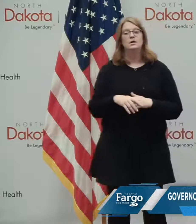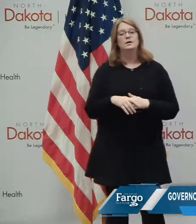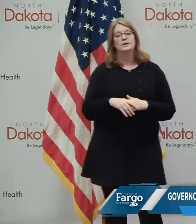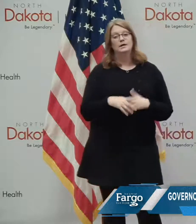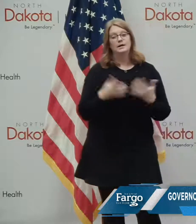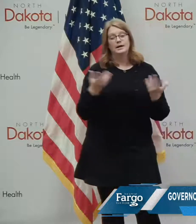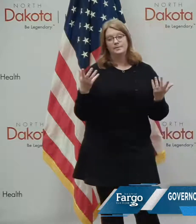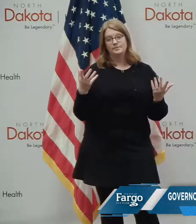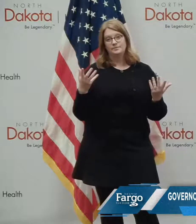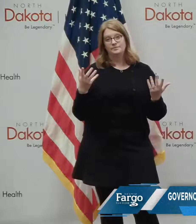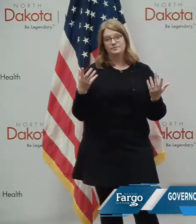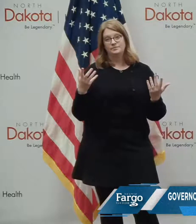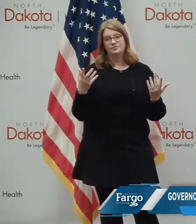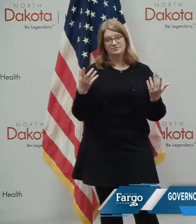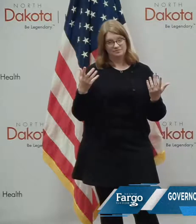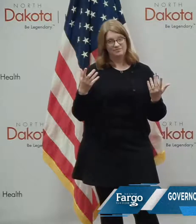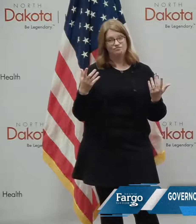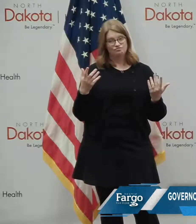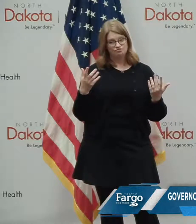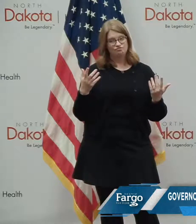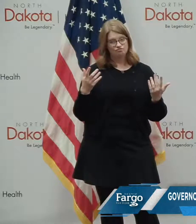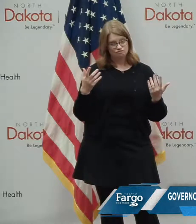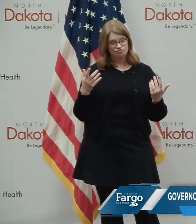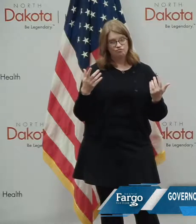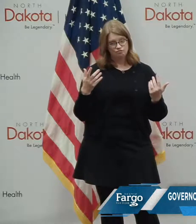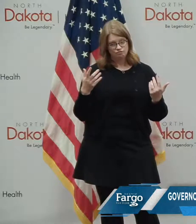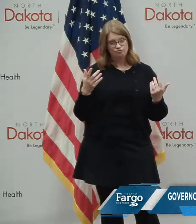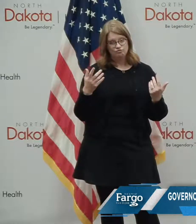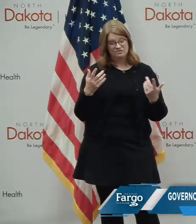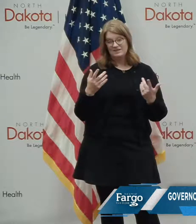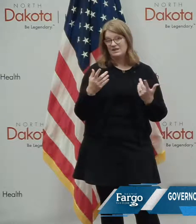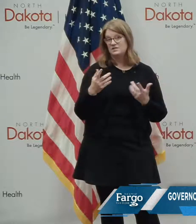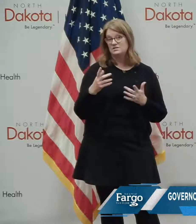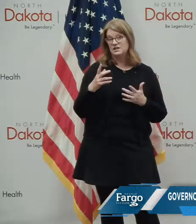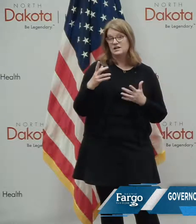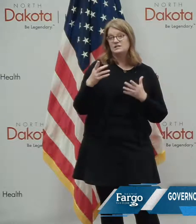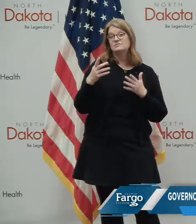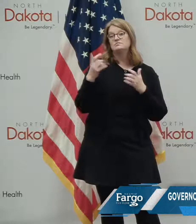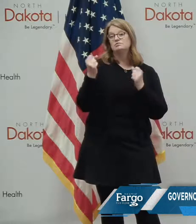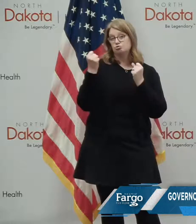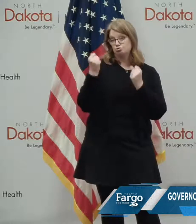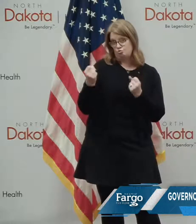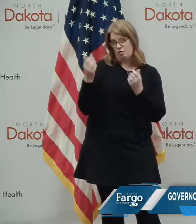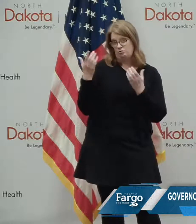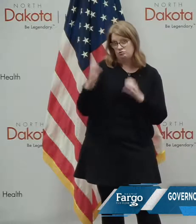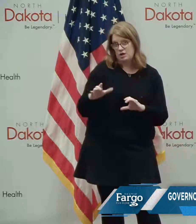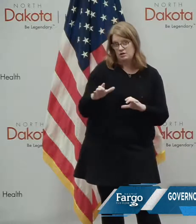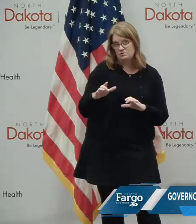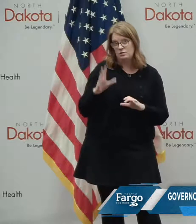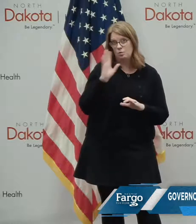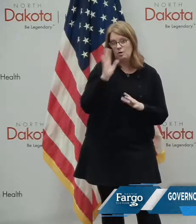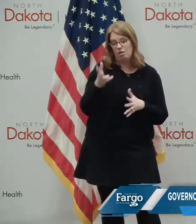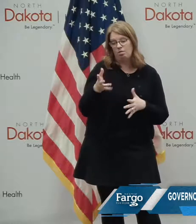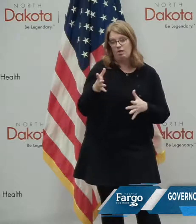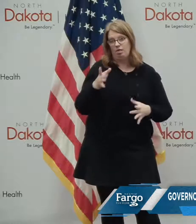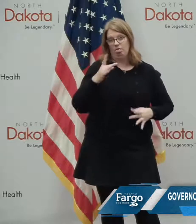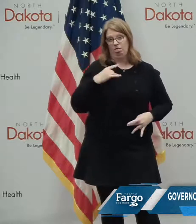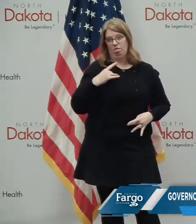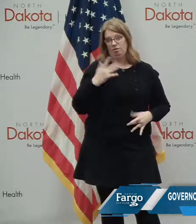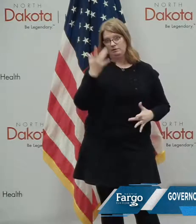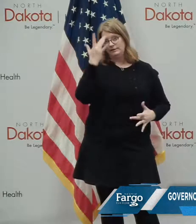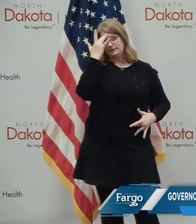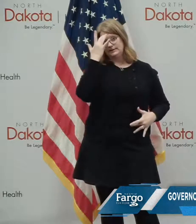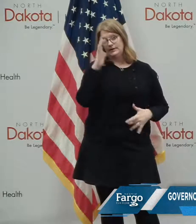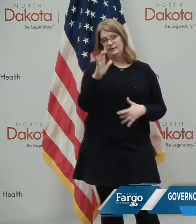an area where we know that there is a substantially higher likelihood that you will contract COVID if you've been identified as a